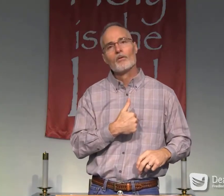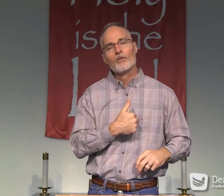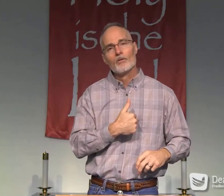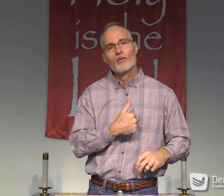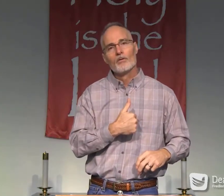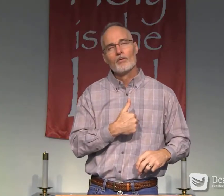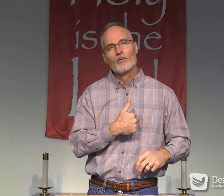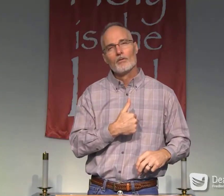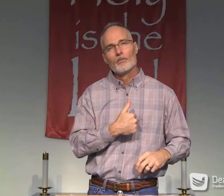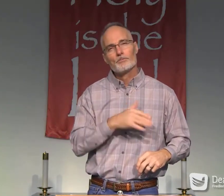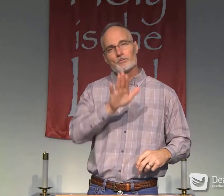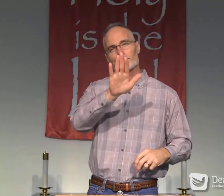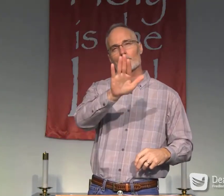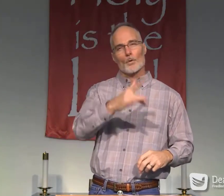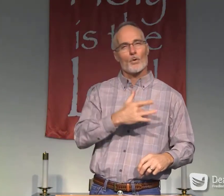assess our souls.